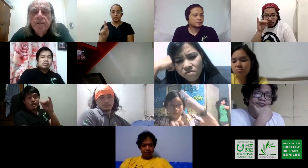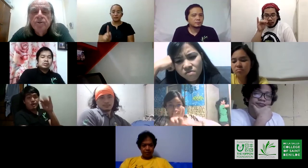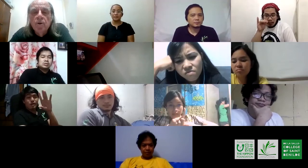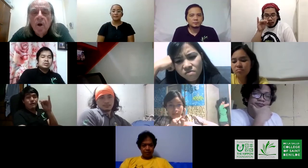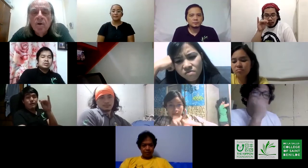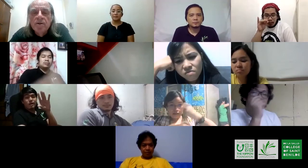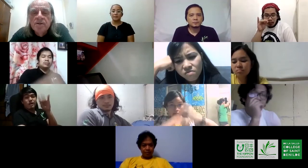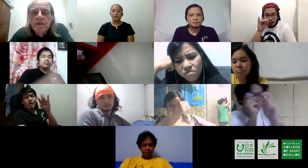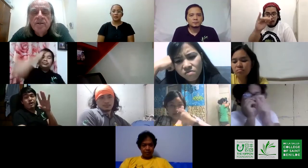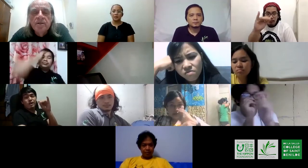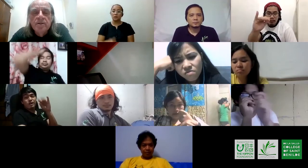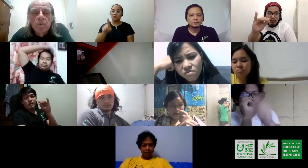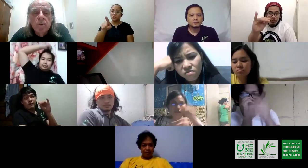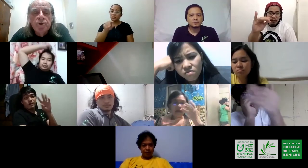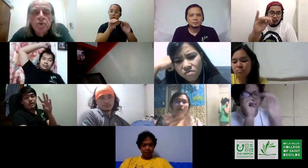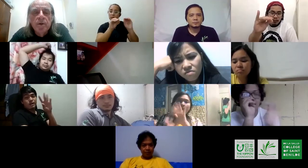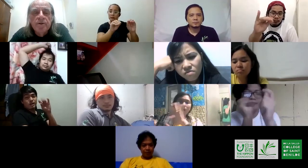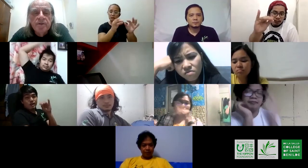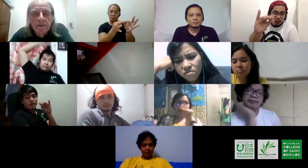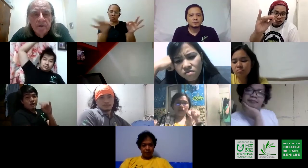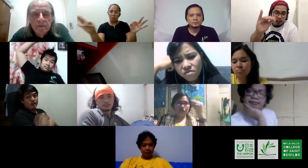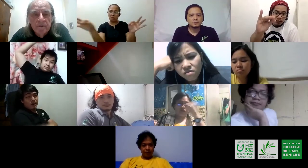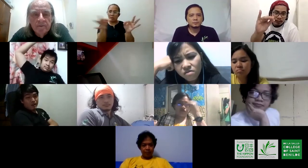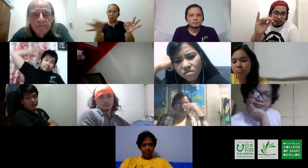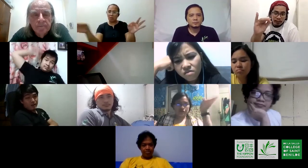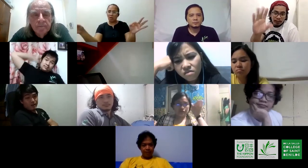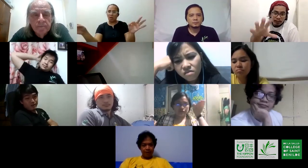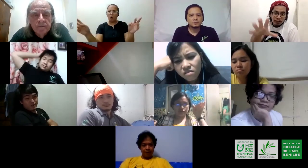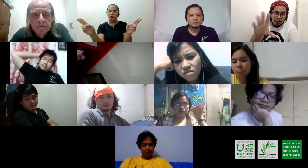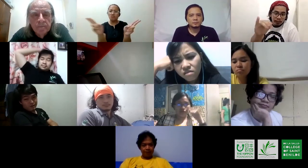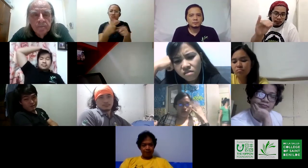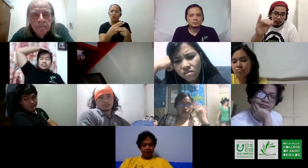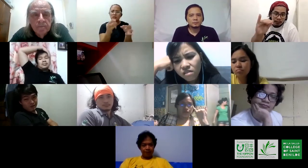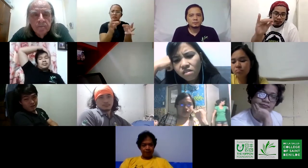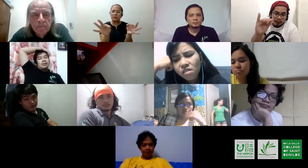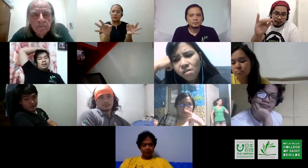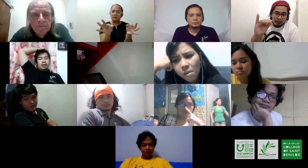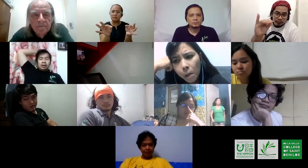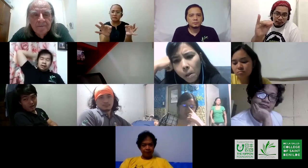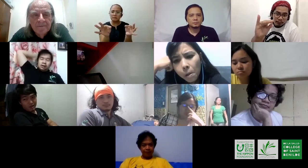you teach longer sentences or shorter sentences?